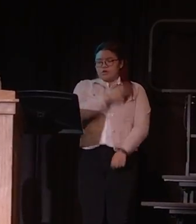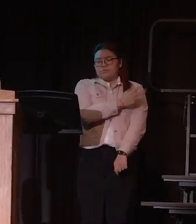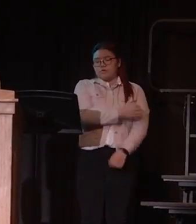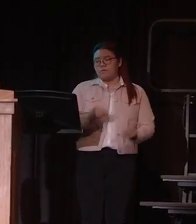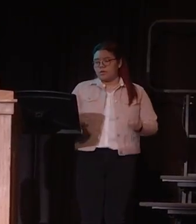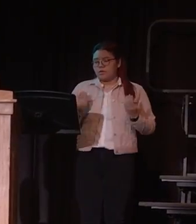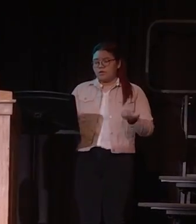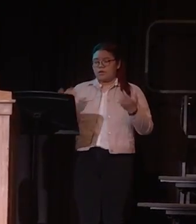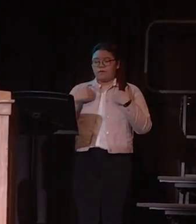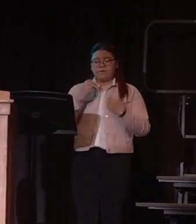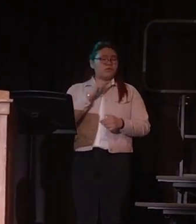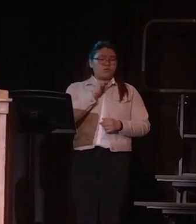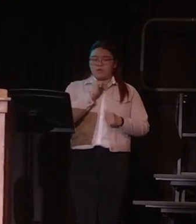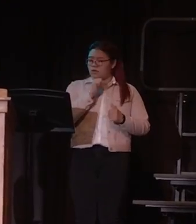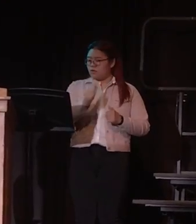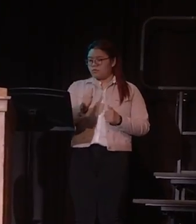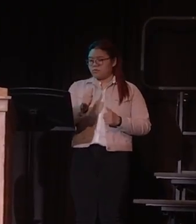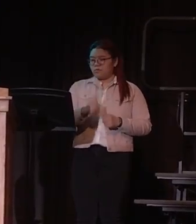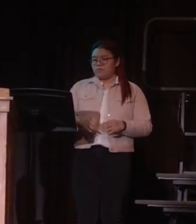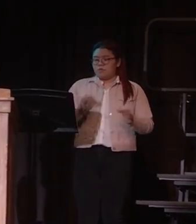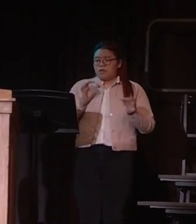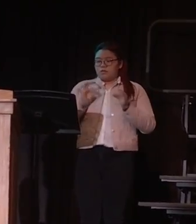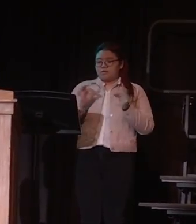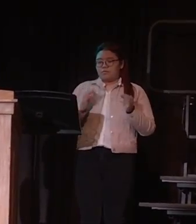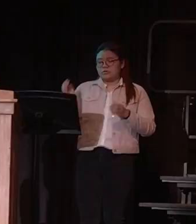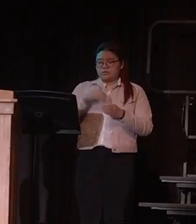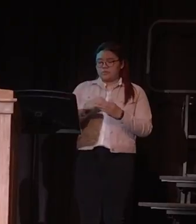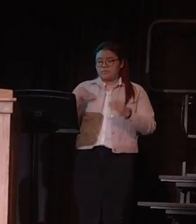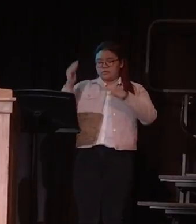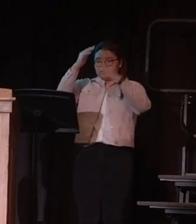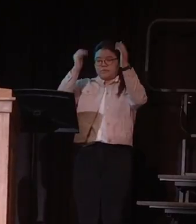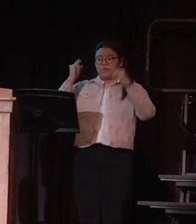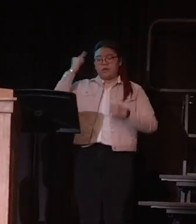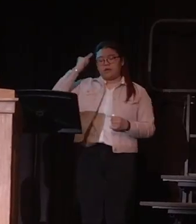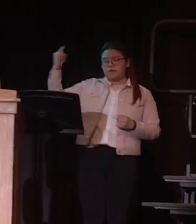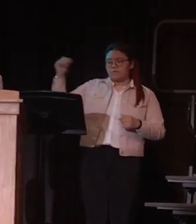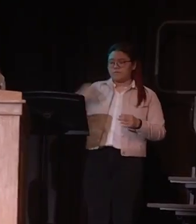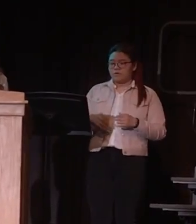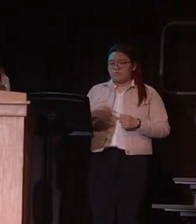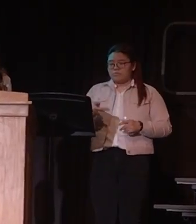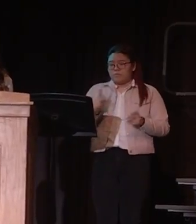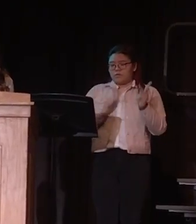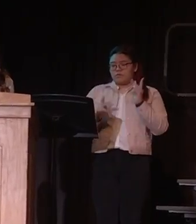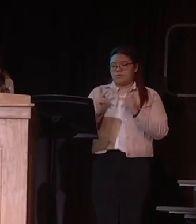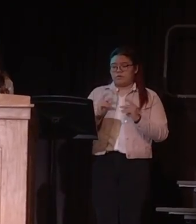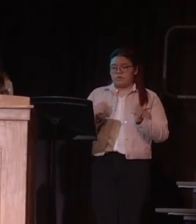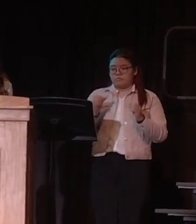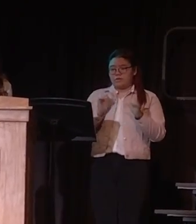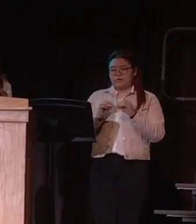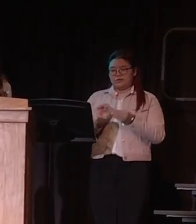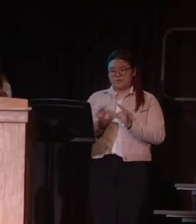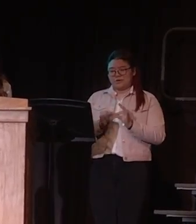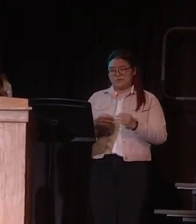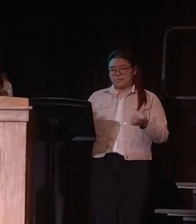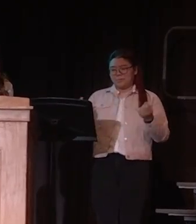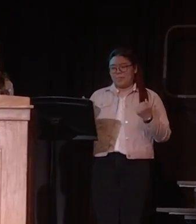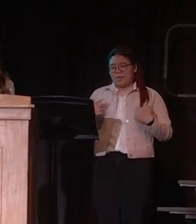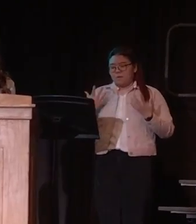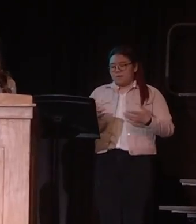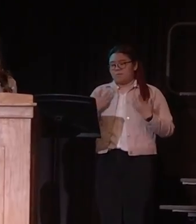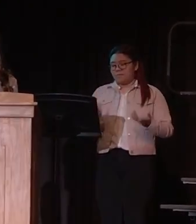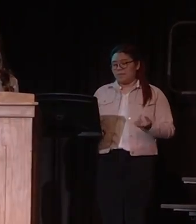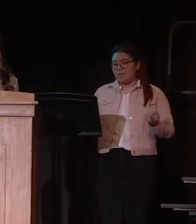it would be very hard and frustrating for the doctor and patient to communicate. In addition, not many hospitals have an